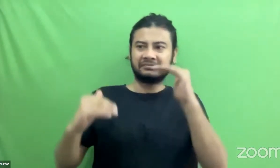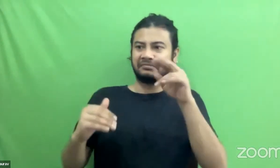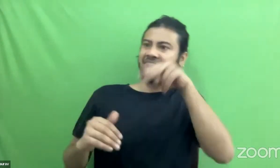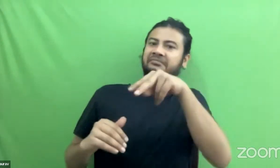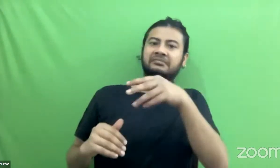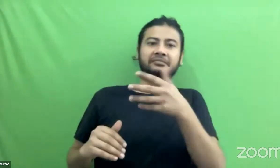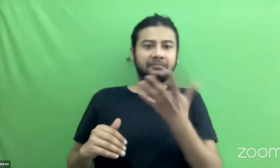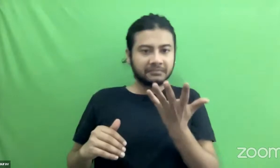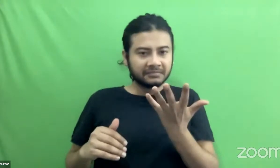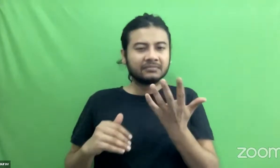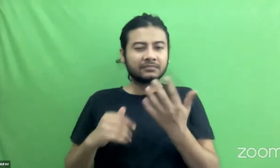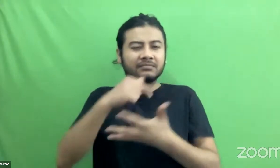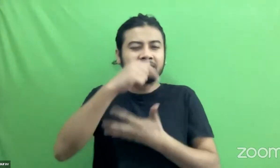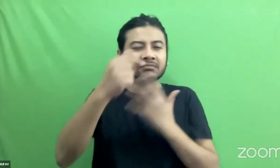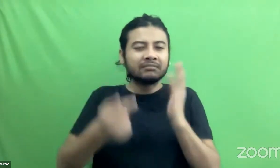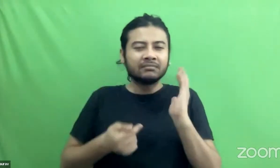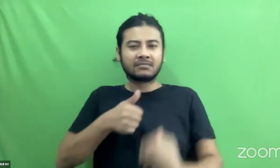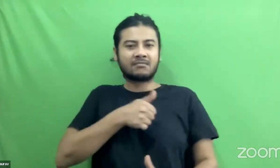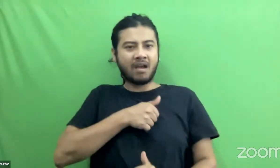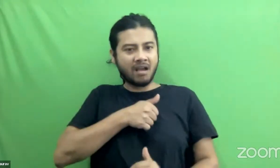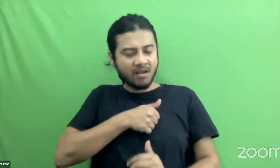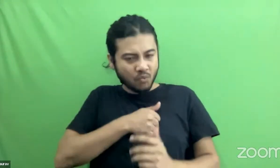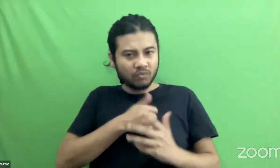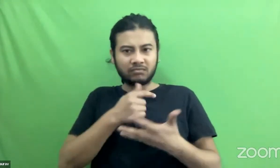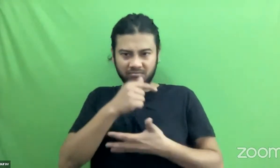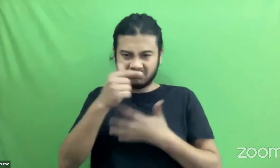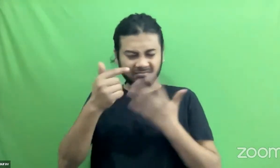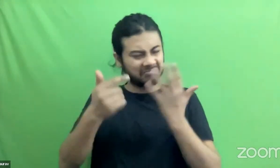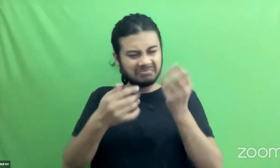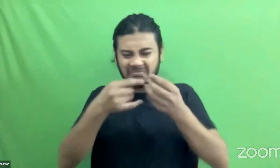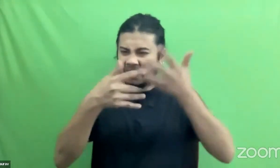So these are all the bad things which will give you bad karmas.